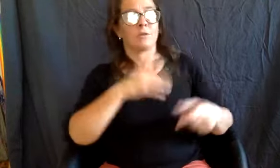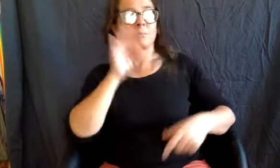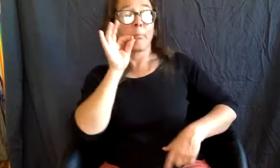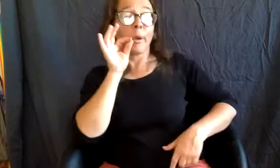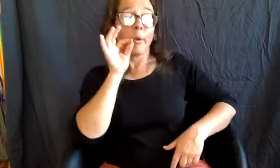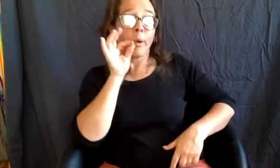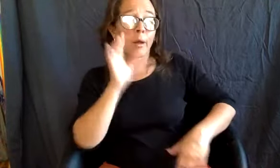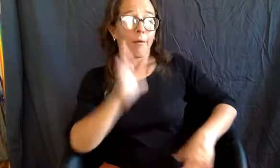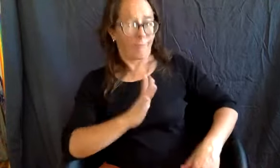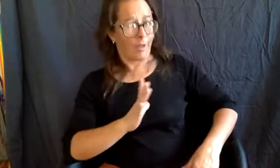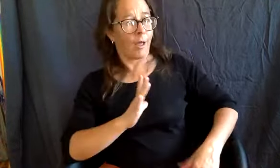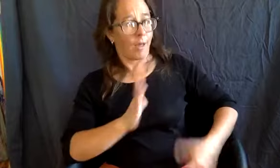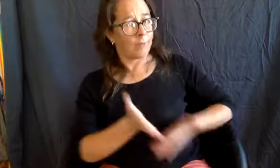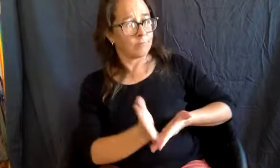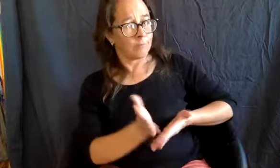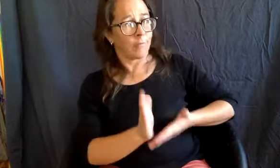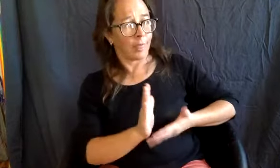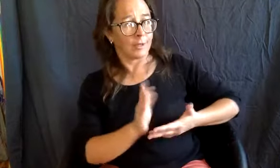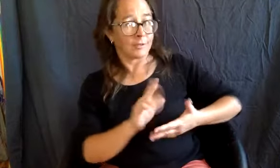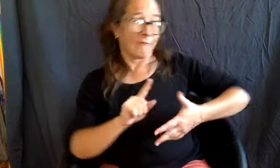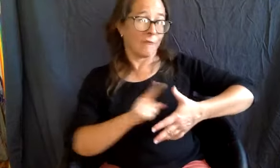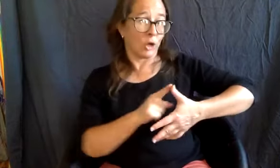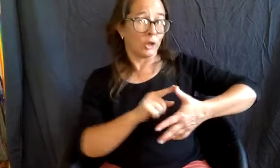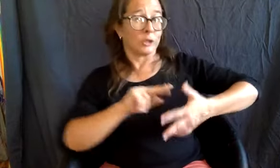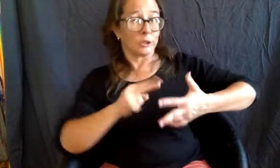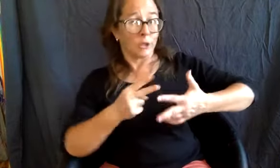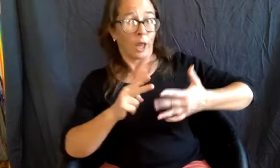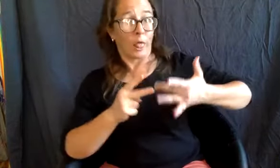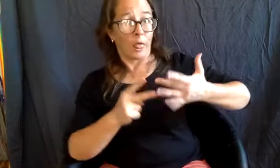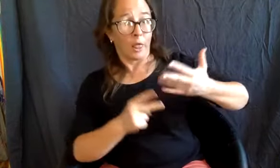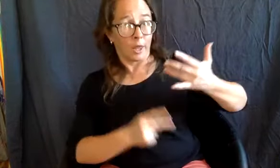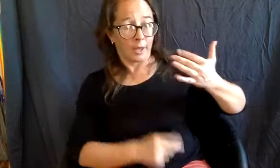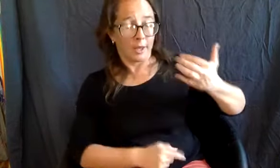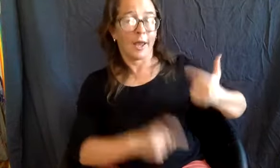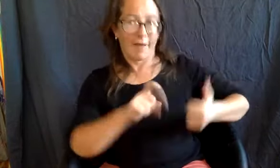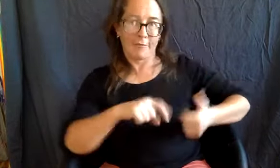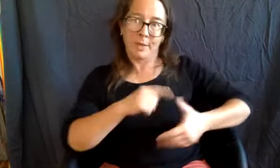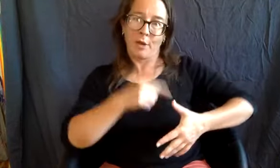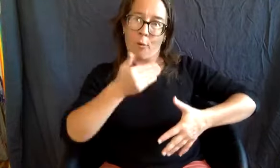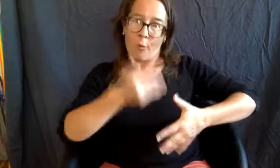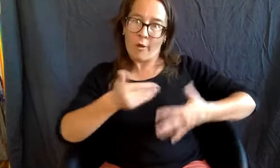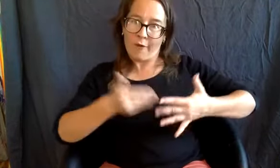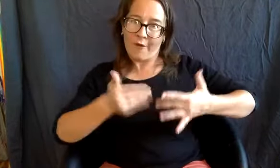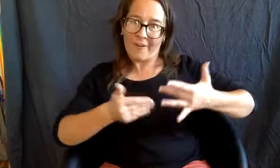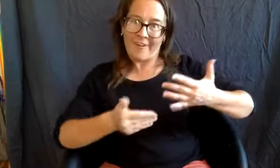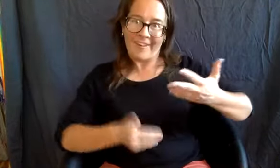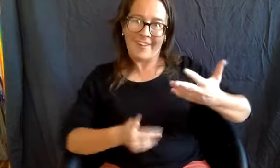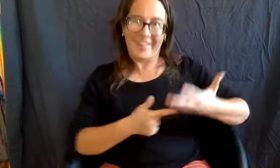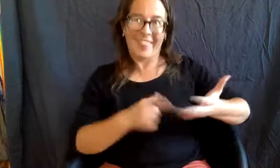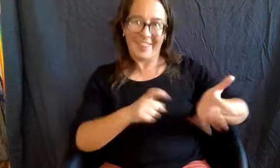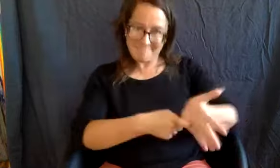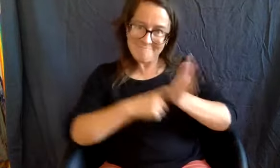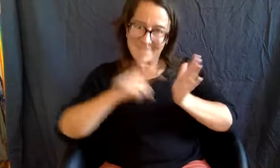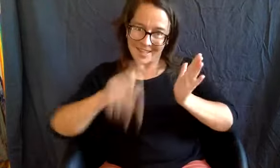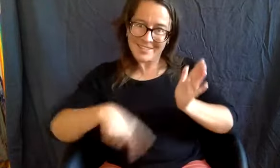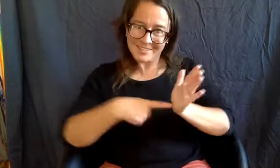12 too. Again, totally unprepared for that. Everything was just so off from me. He was too young. He started with